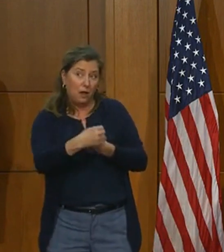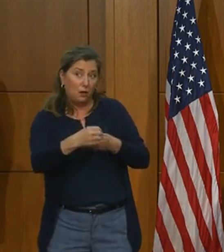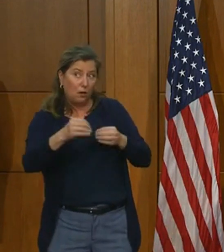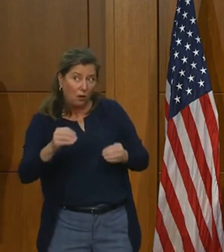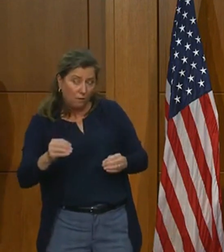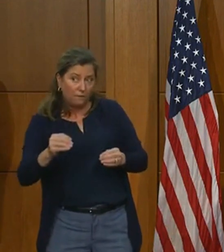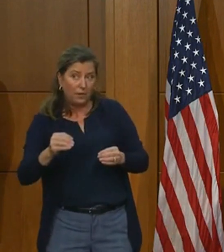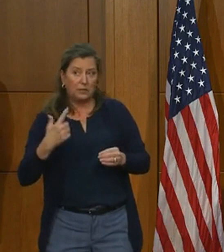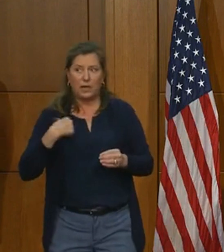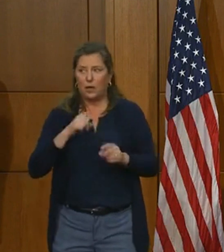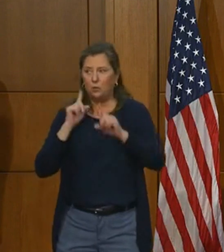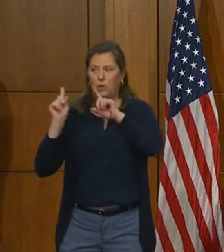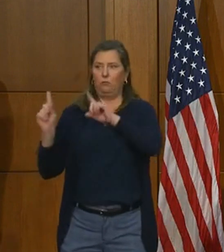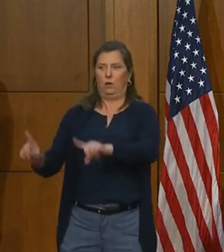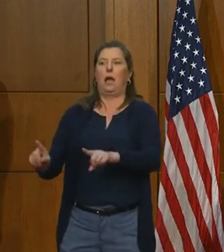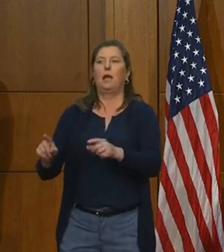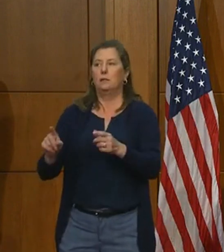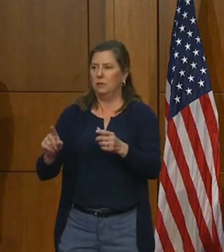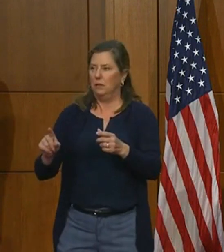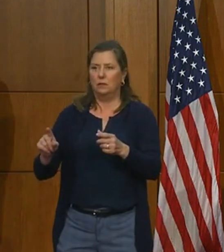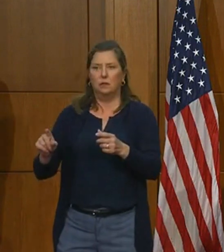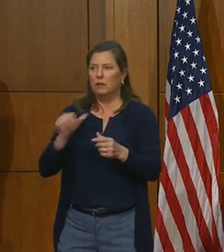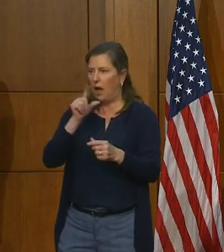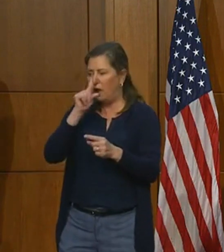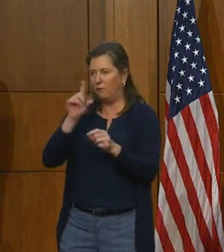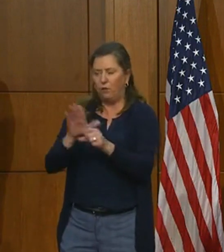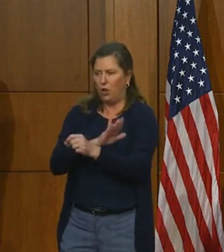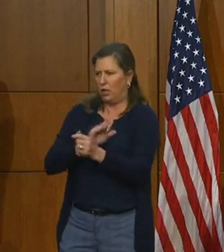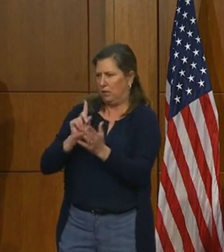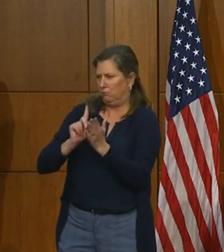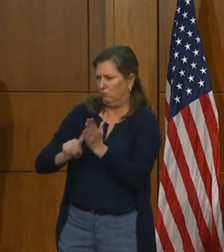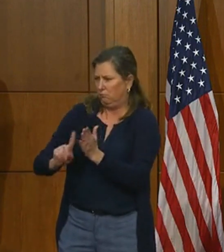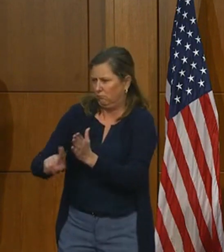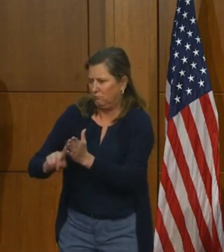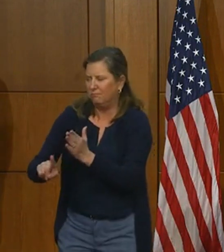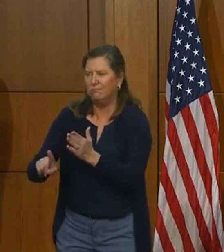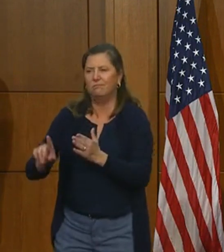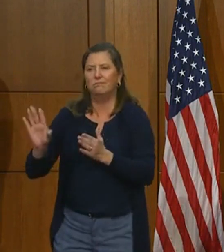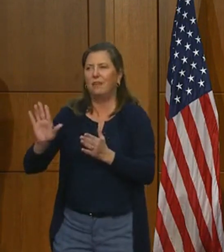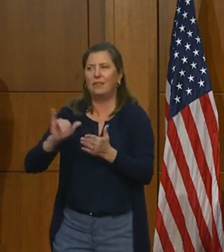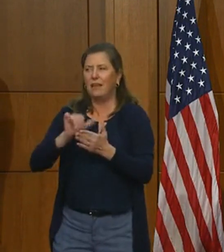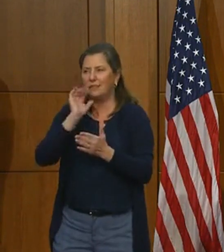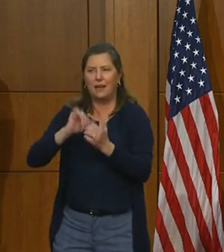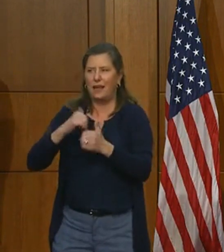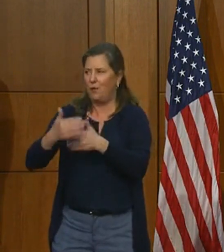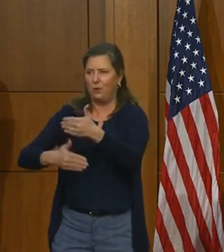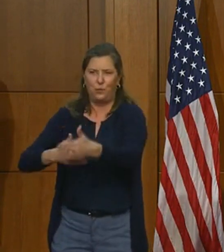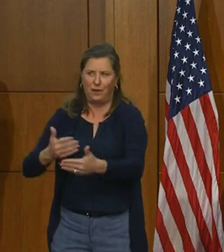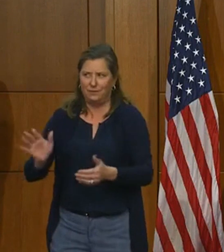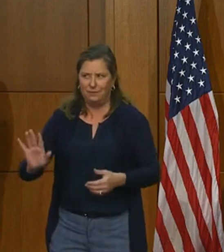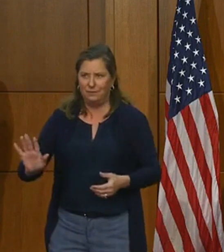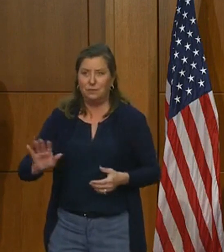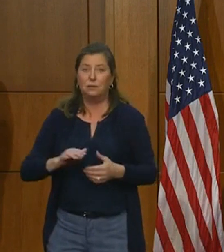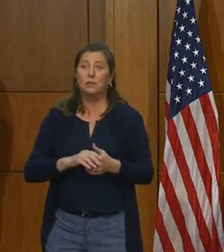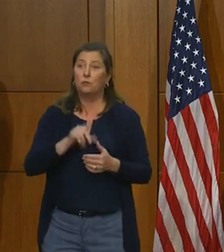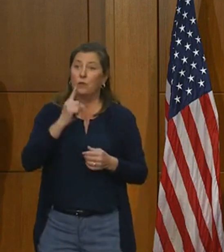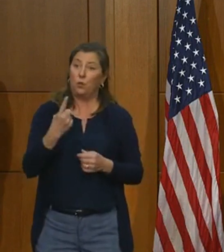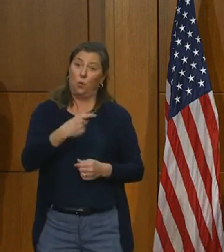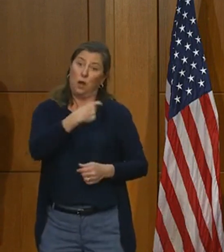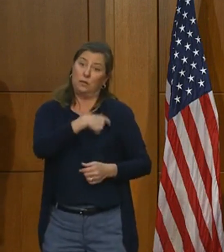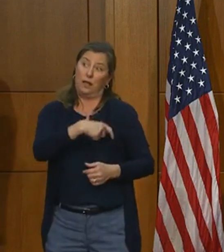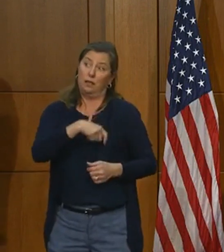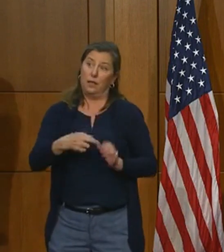that we reacted to that without being vetted. That's not the way the process occurred. Actually, one of the delegates